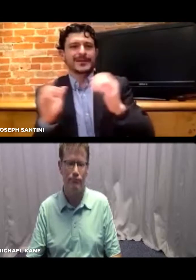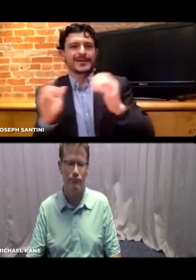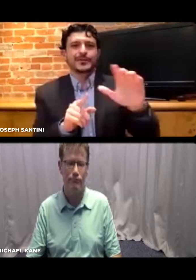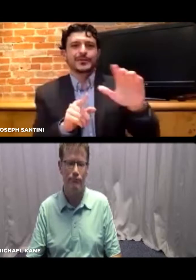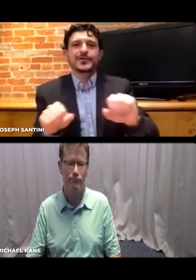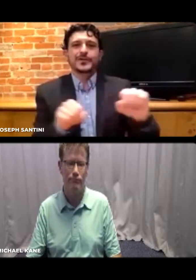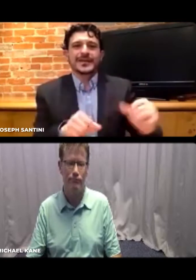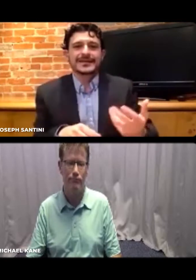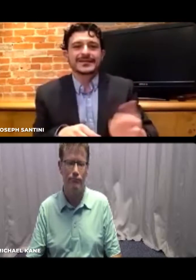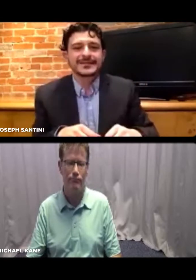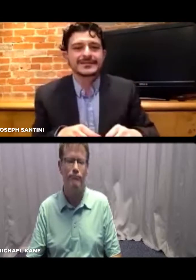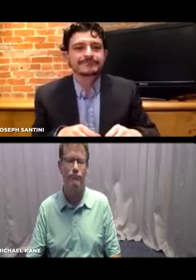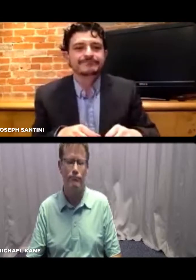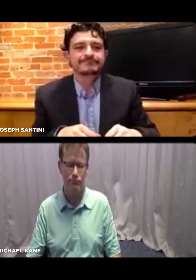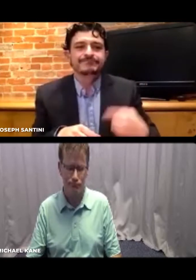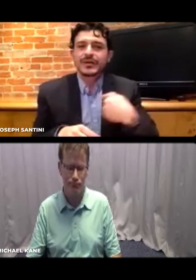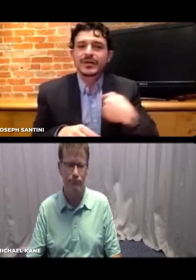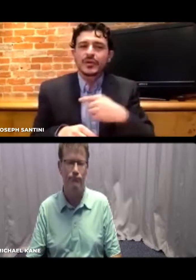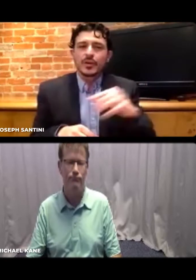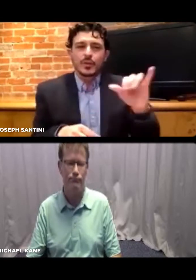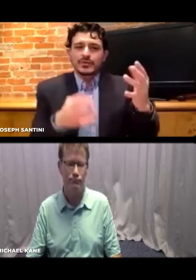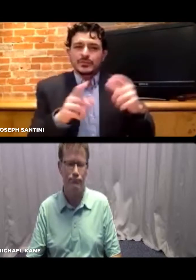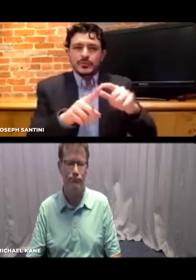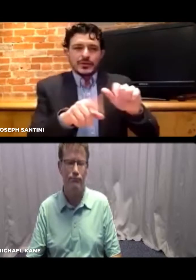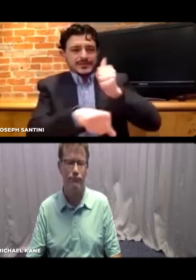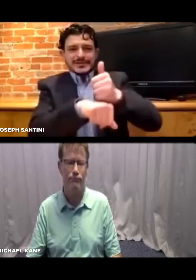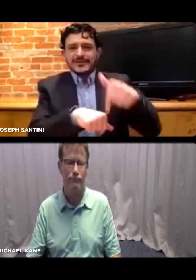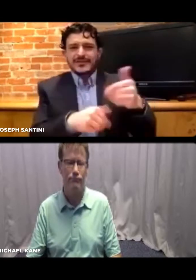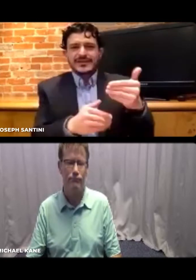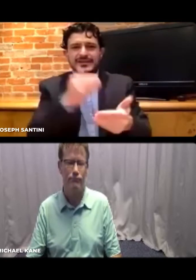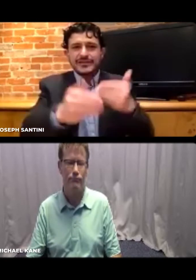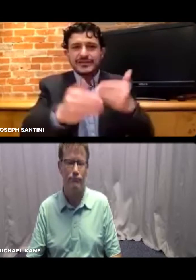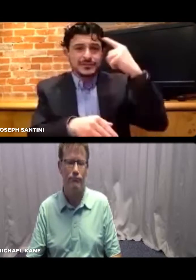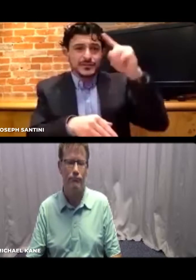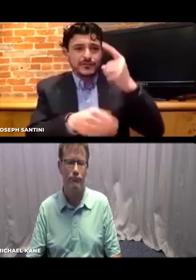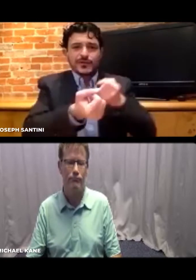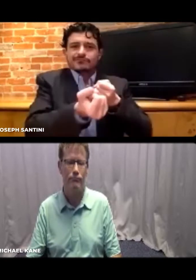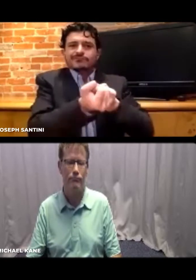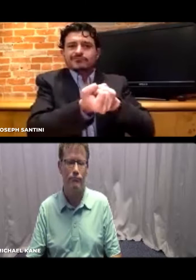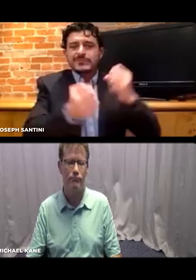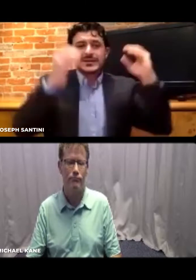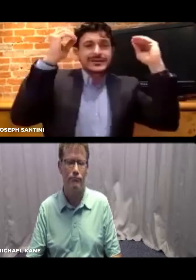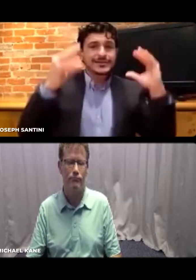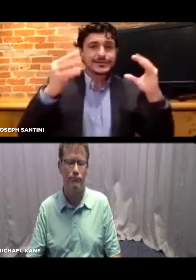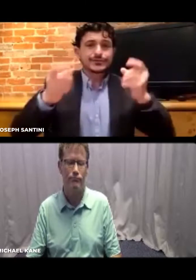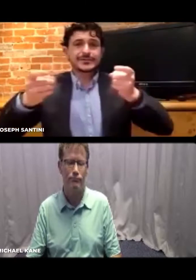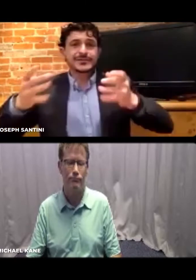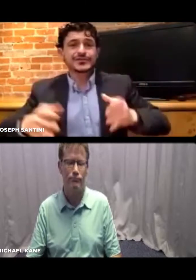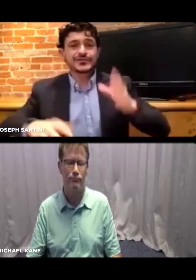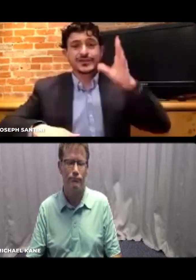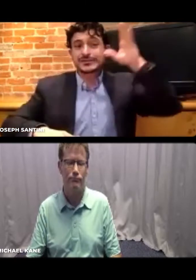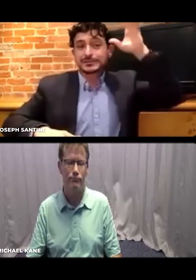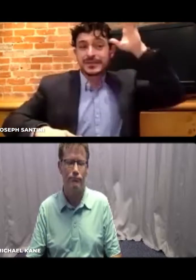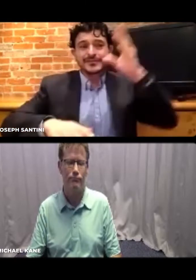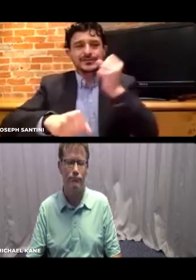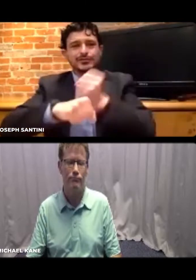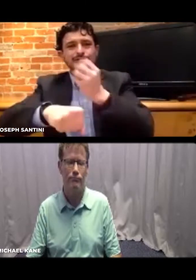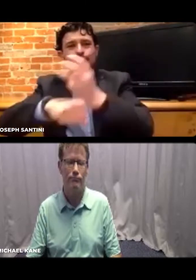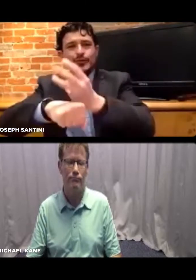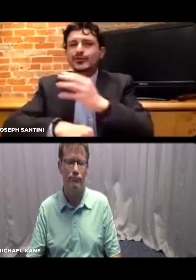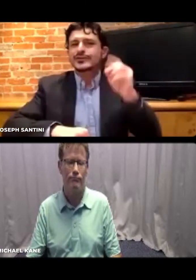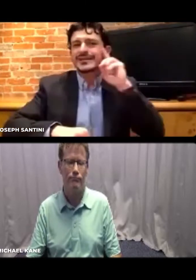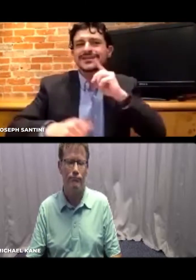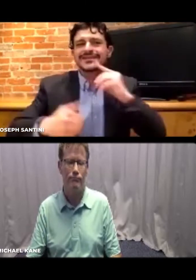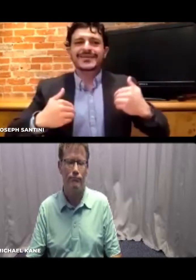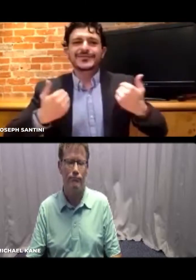And so we would like to improve the economic picture for deaf and hard of hearing people. So we'd like to support parents, educators,